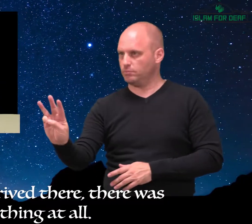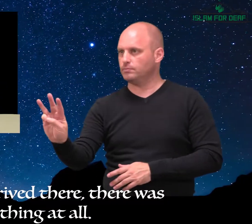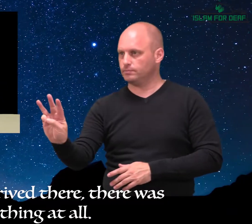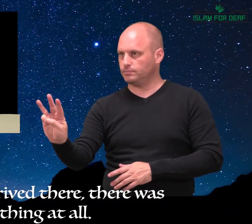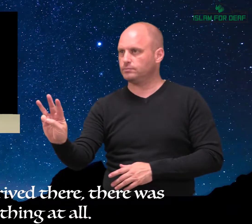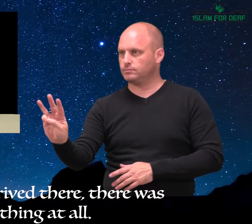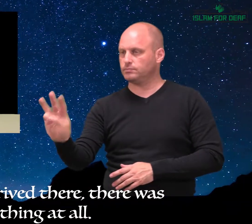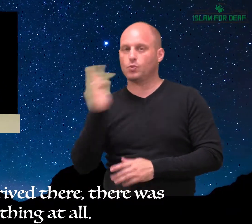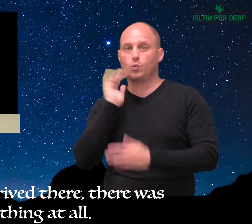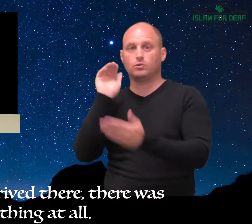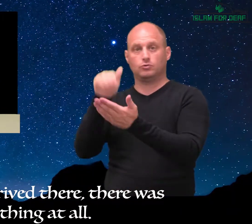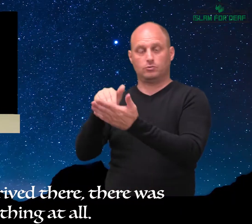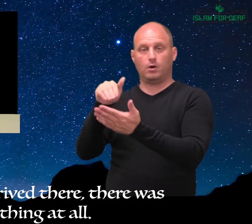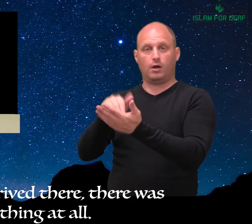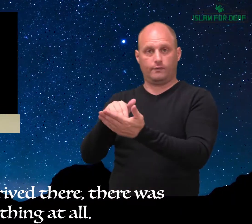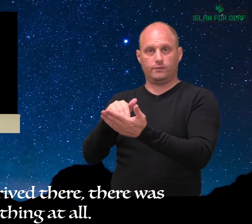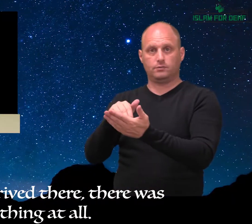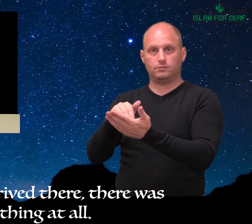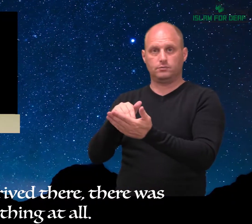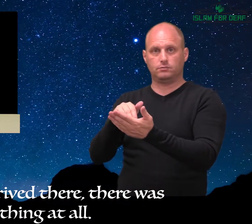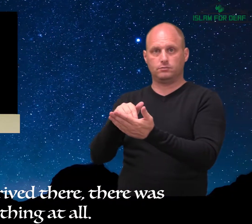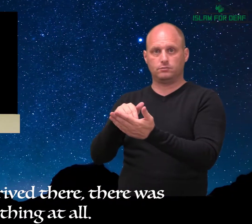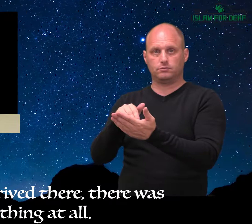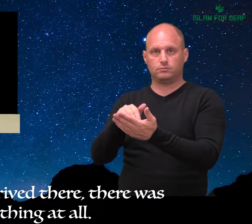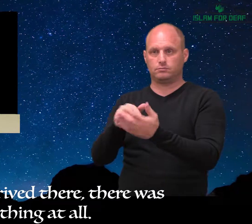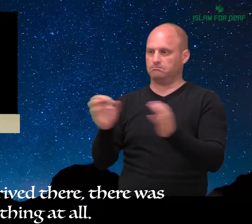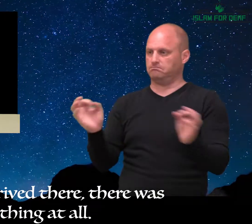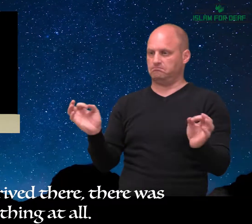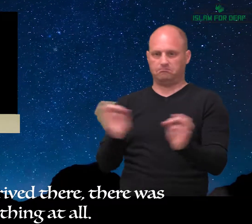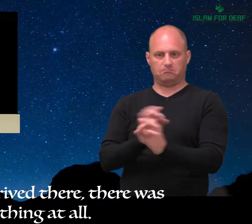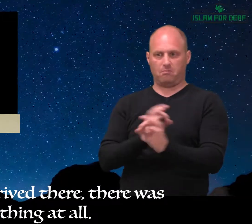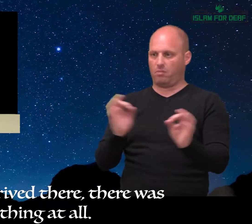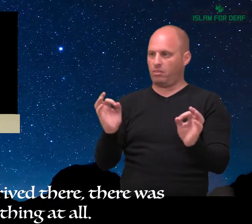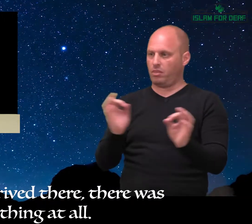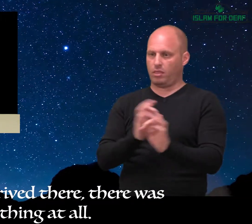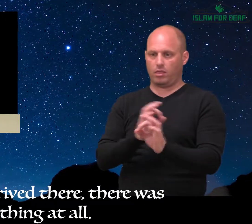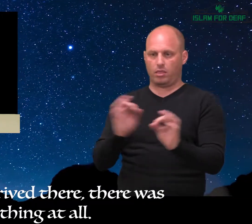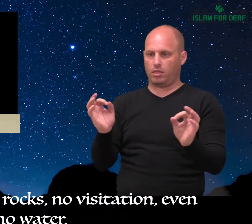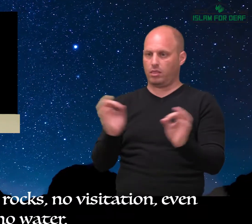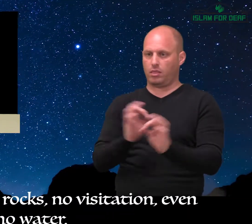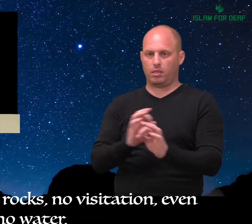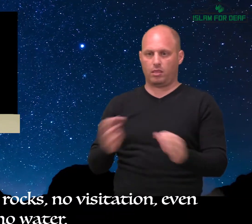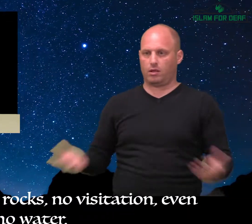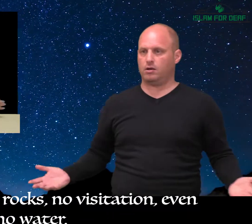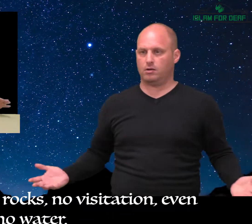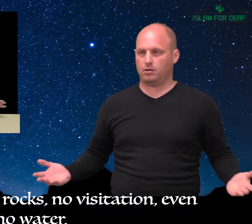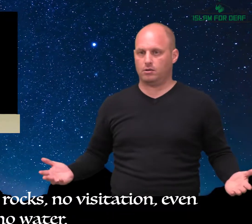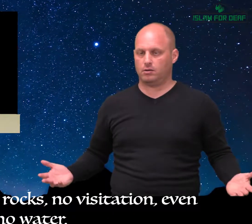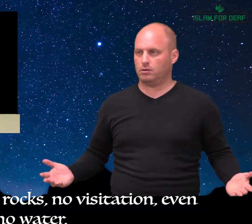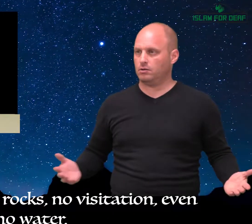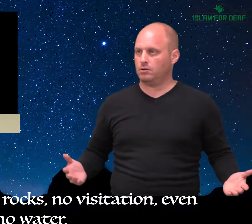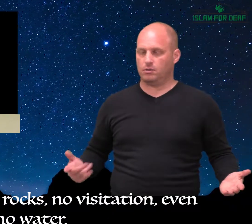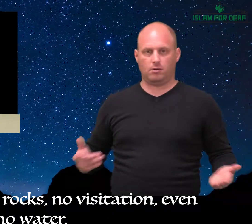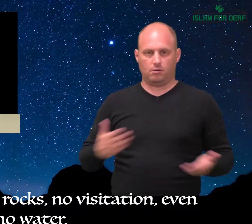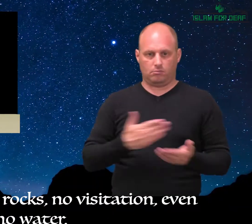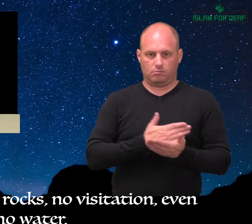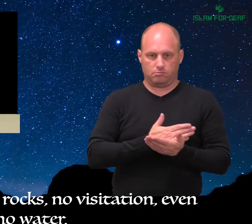When he arrived there, there was nothing, nothing at all, barren land,